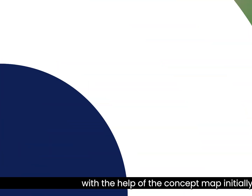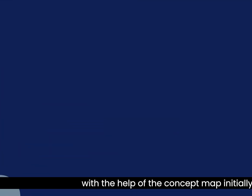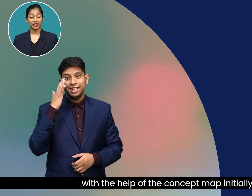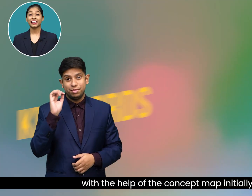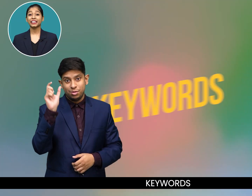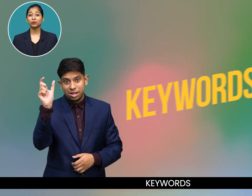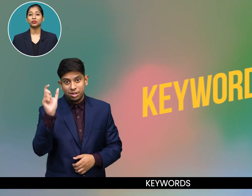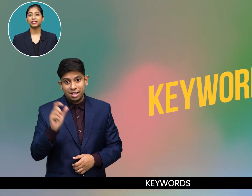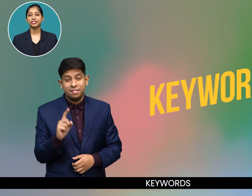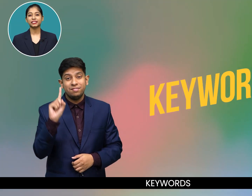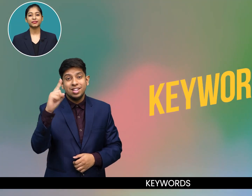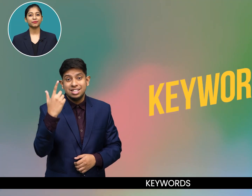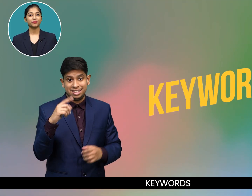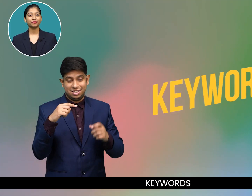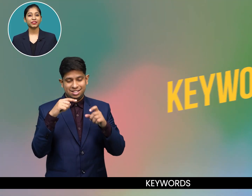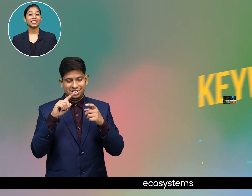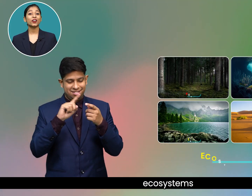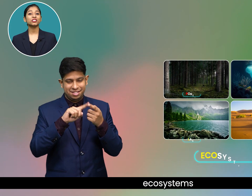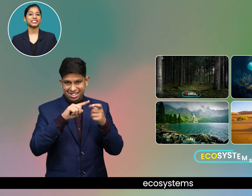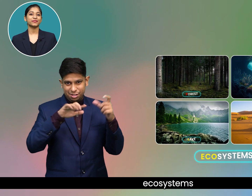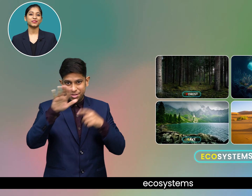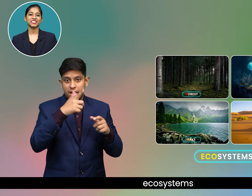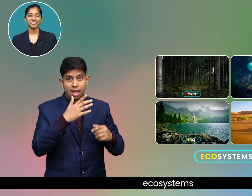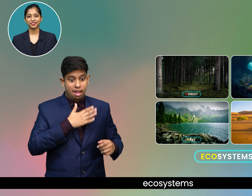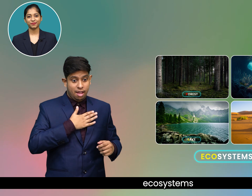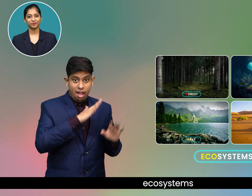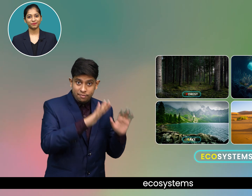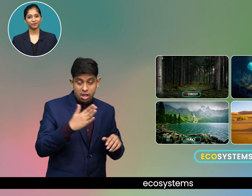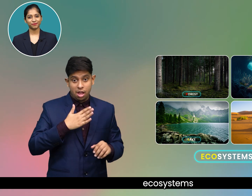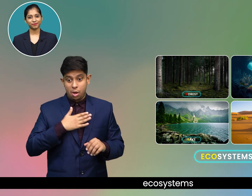initially. Keywords: ecosystems,